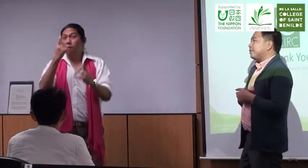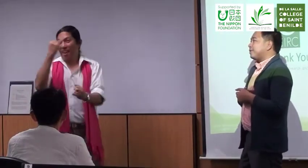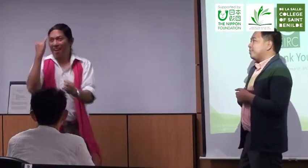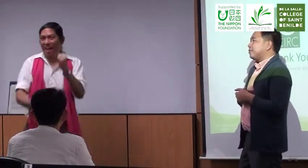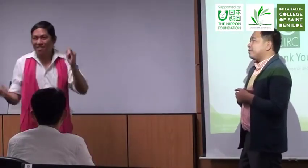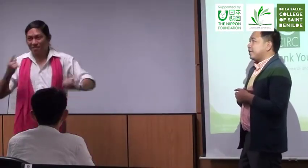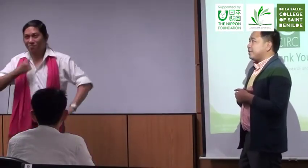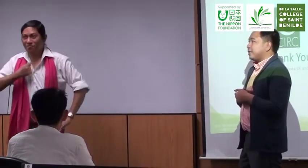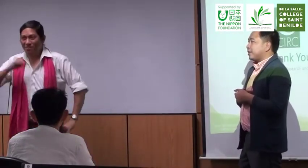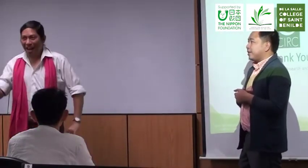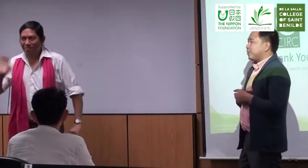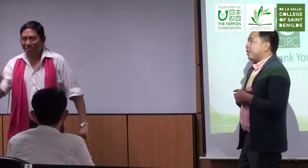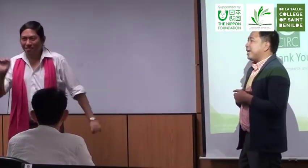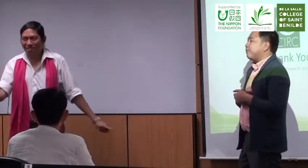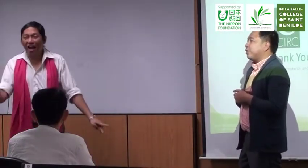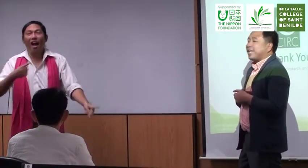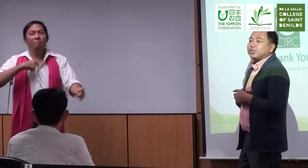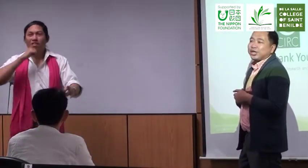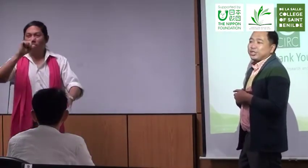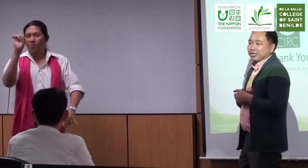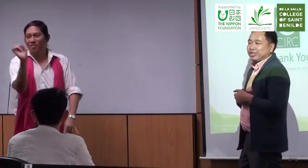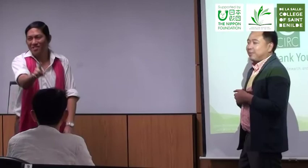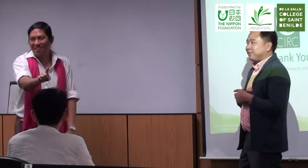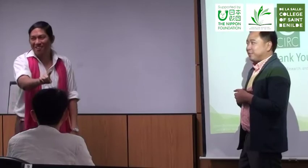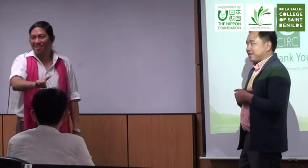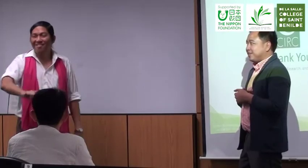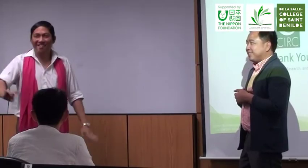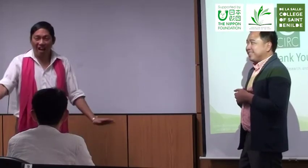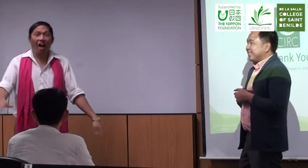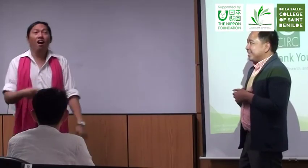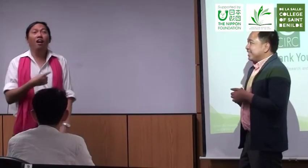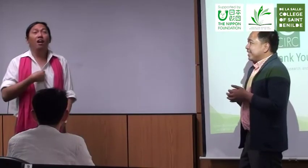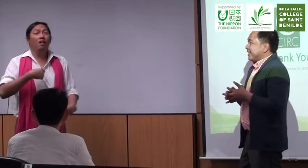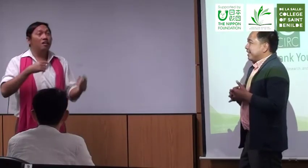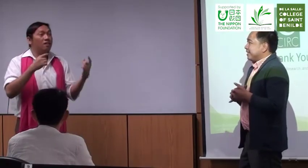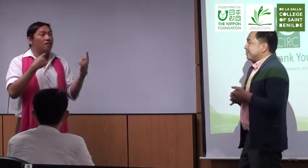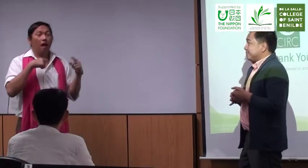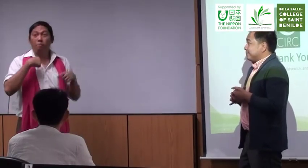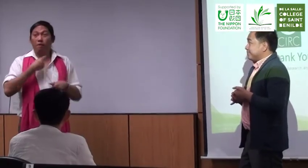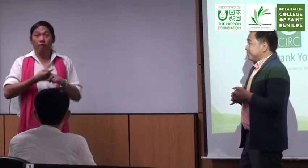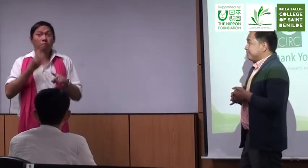Alright, because of time constraints, I have one last question coming from me.